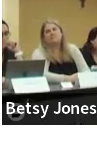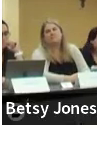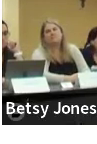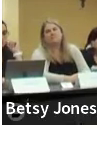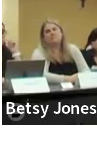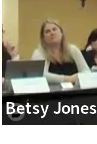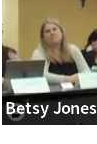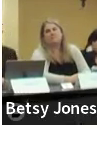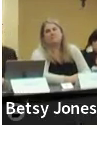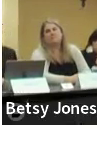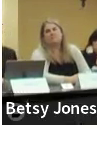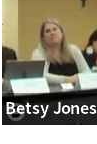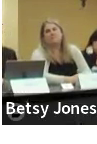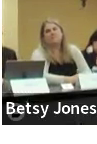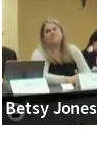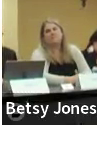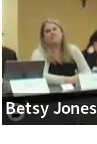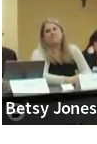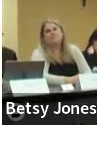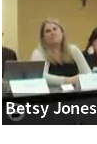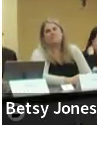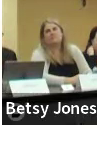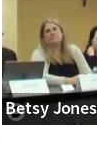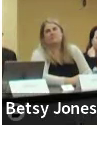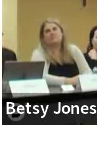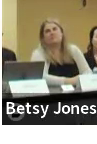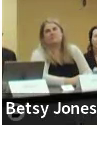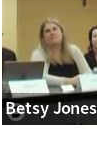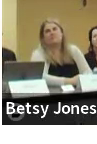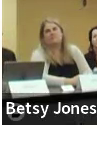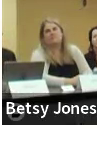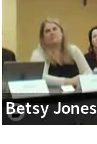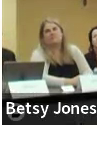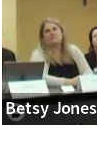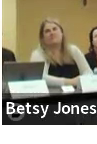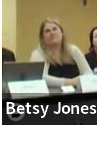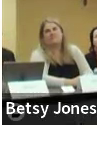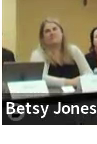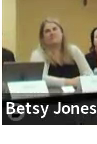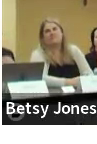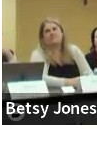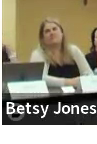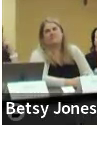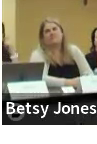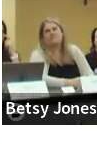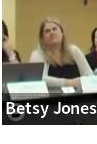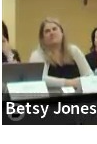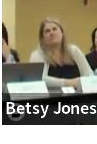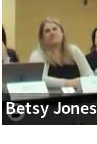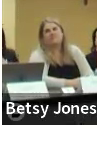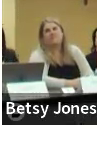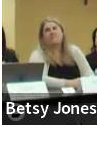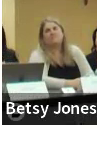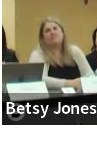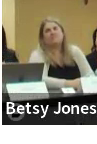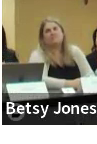neurotypical, or if you didn't see somebody that this overshadowing of the fact that they have a disability that impacts our ability to